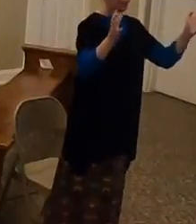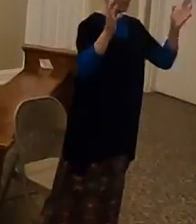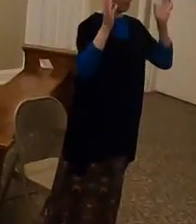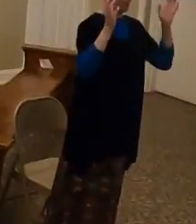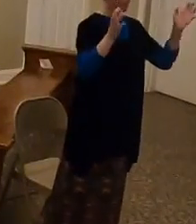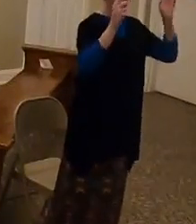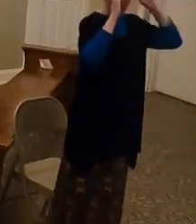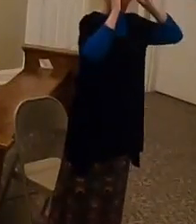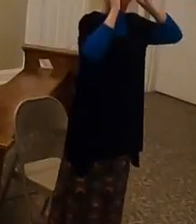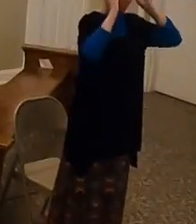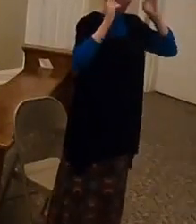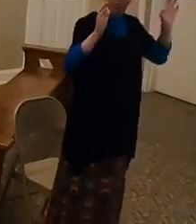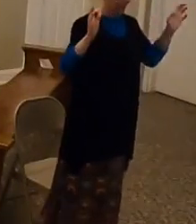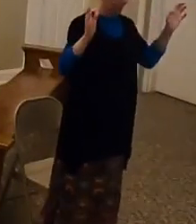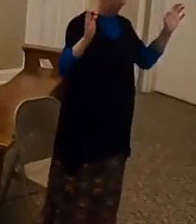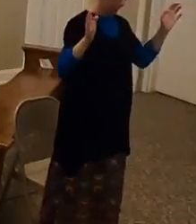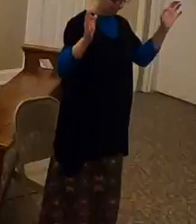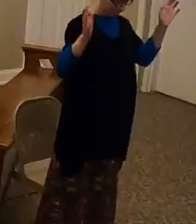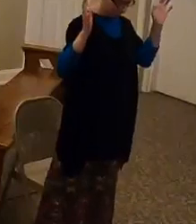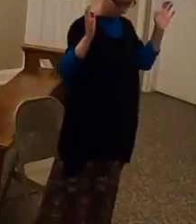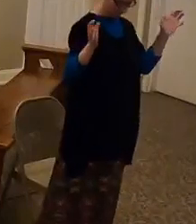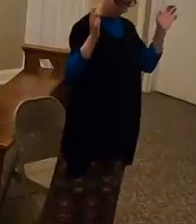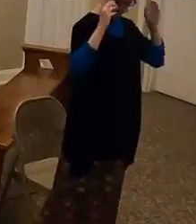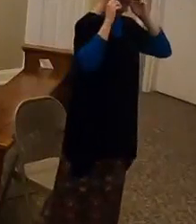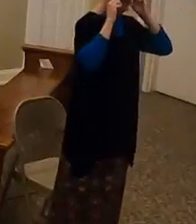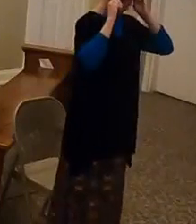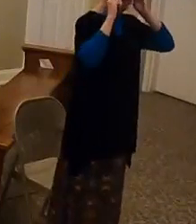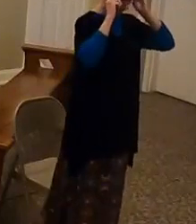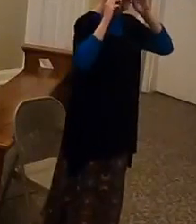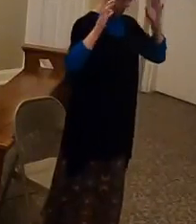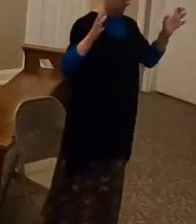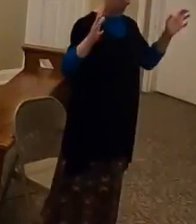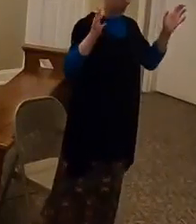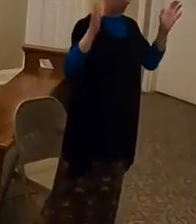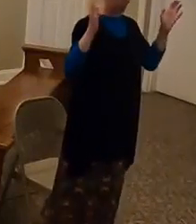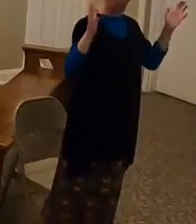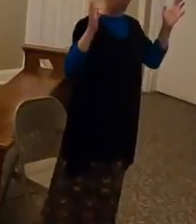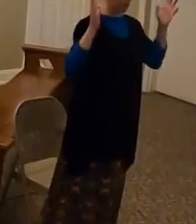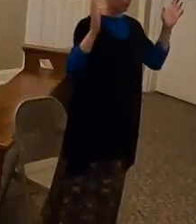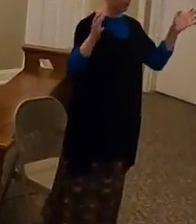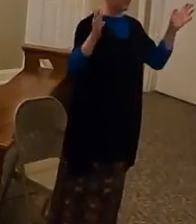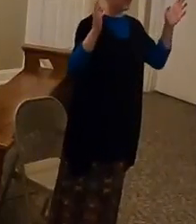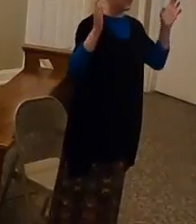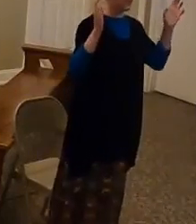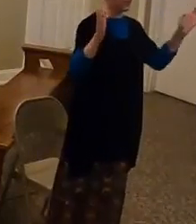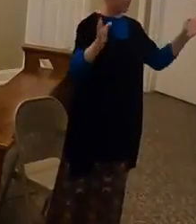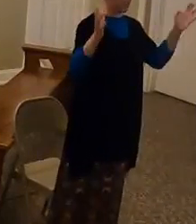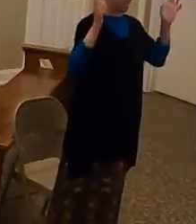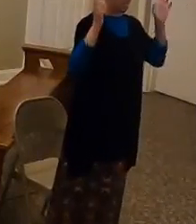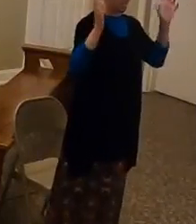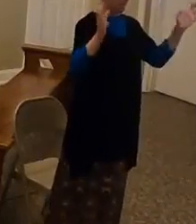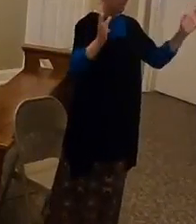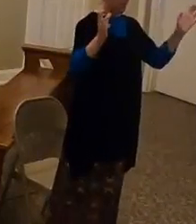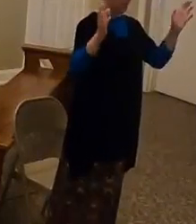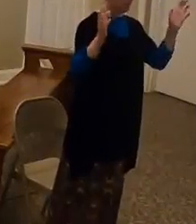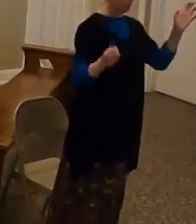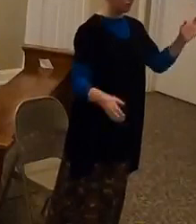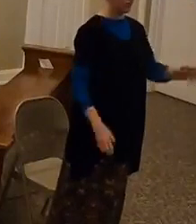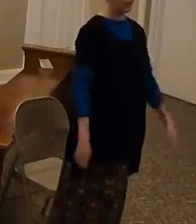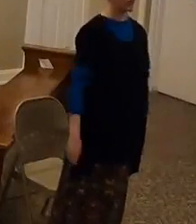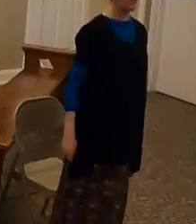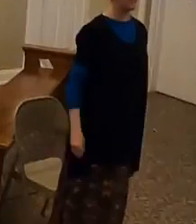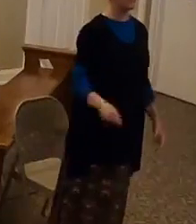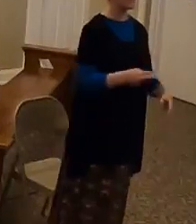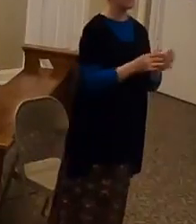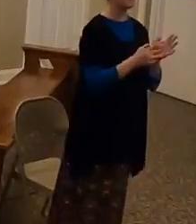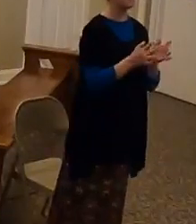Lord. Hallelujah, Jesus. Hallelujah, Lord. God, just have your way tonight. In